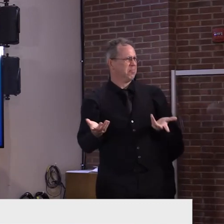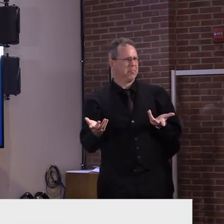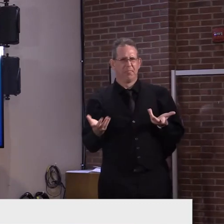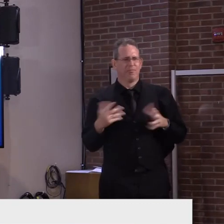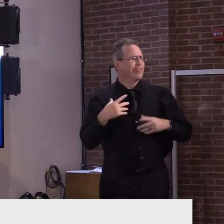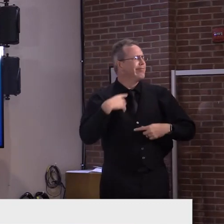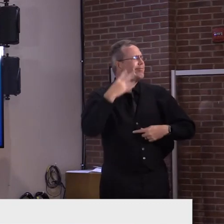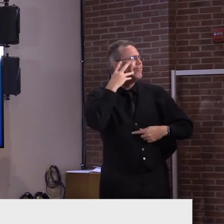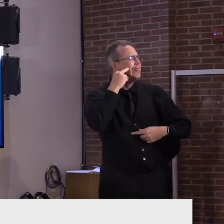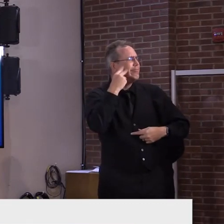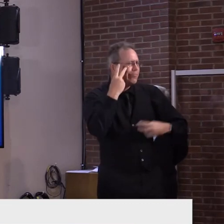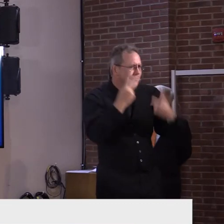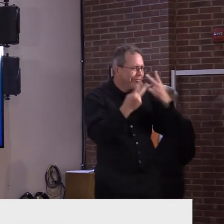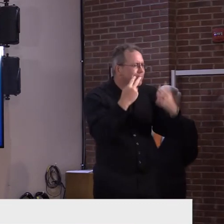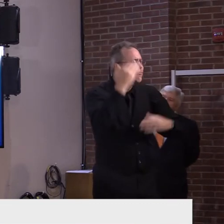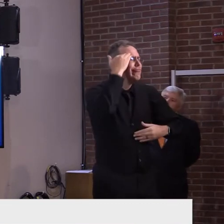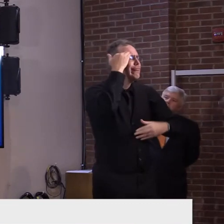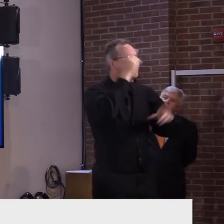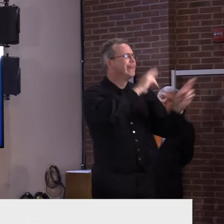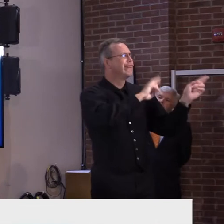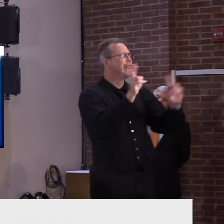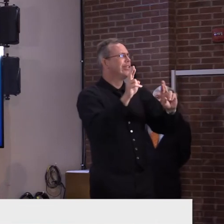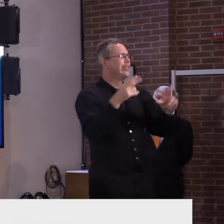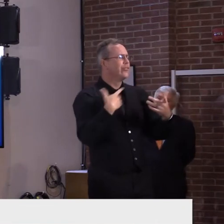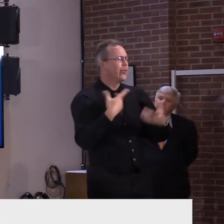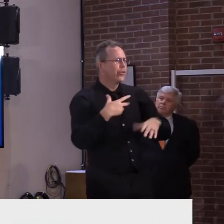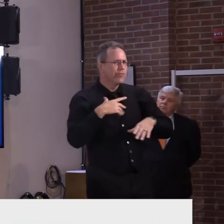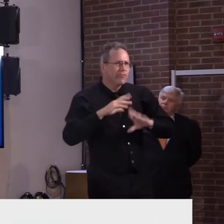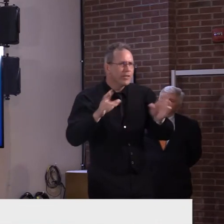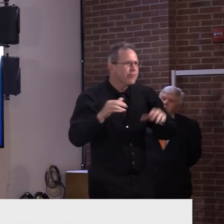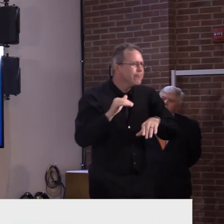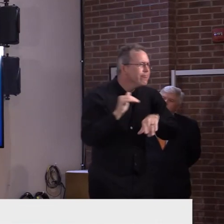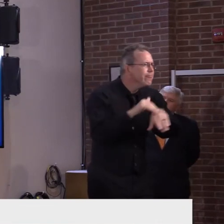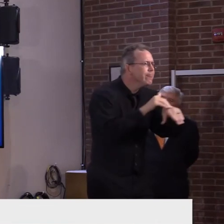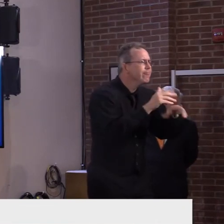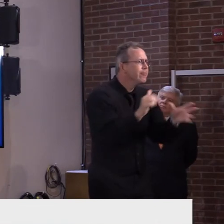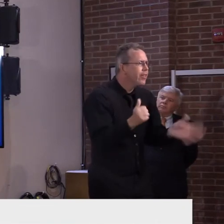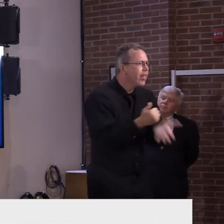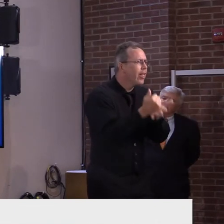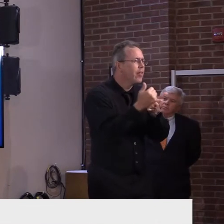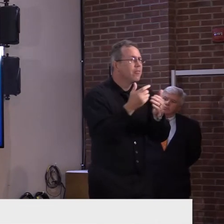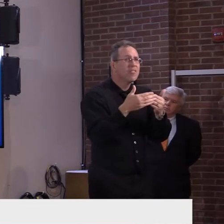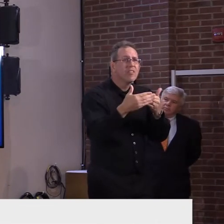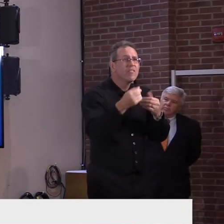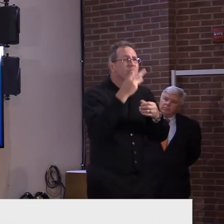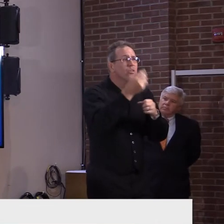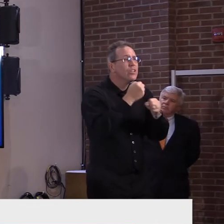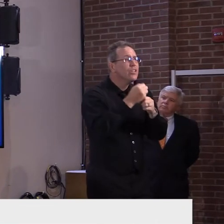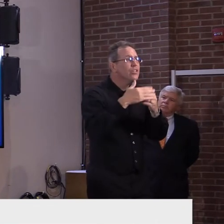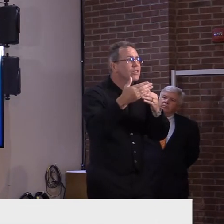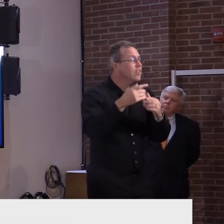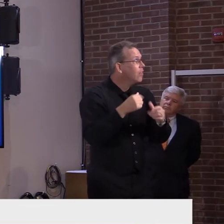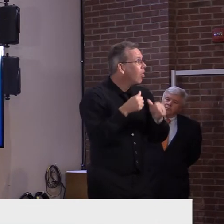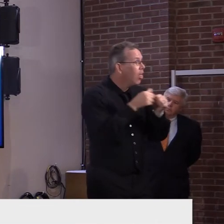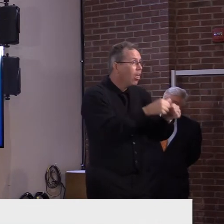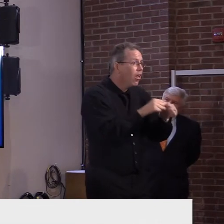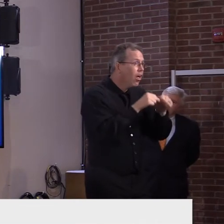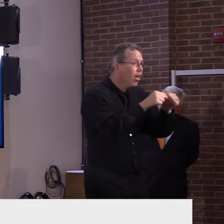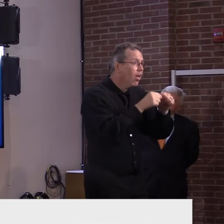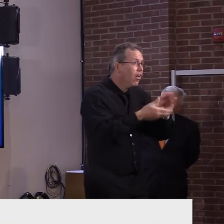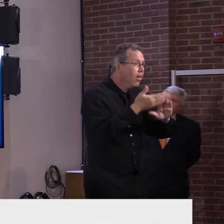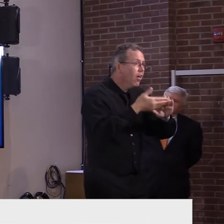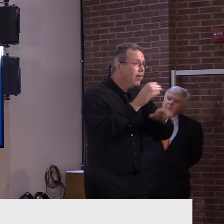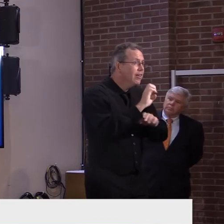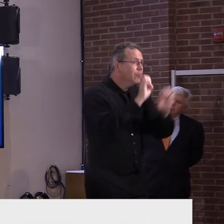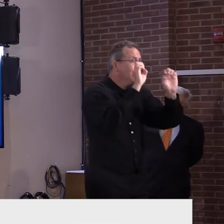to have to deal with this for probably years to come. So the sooner we all pick